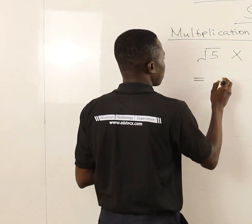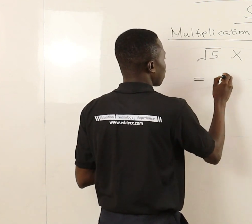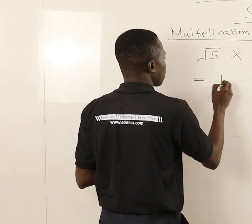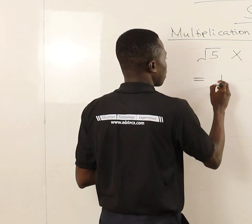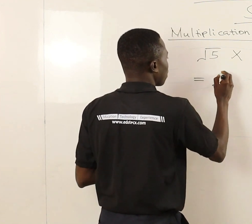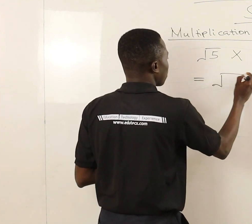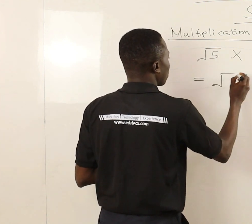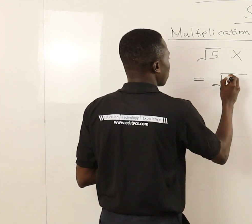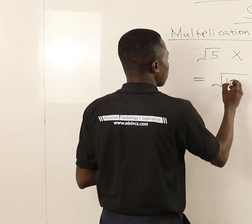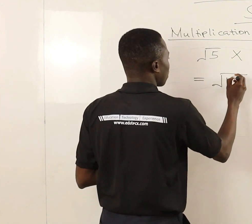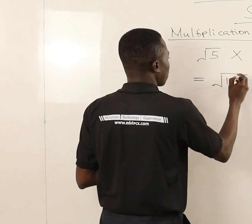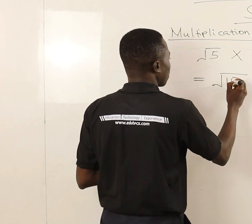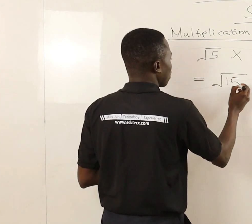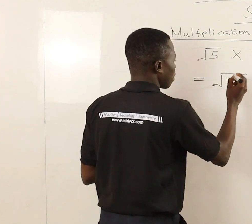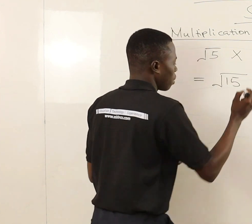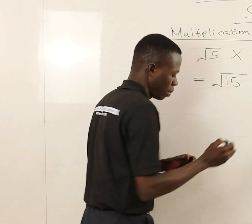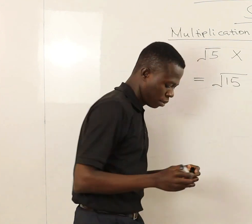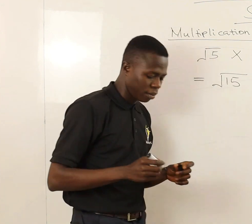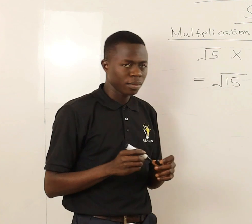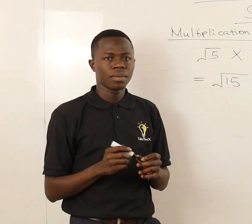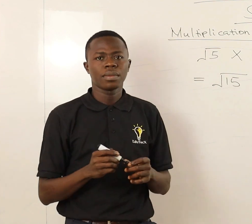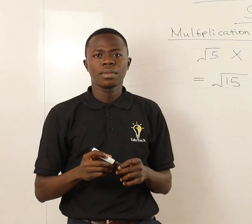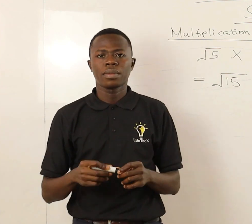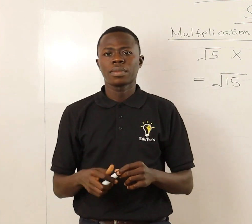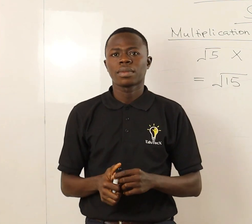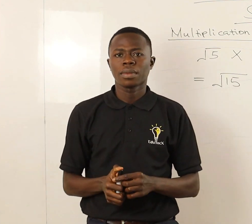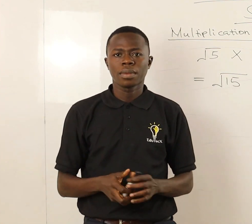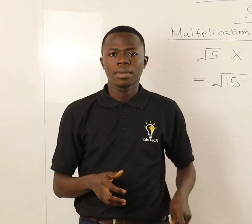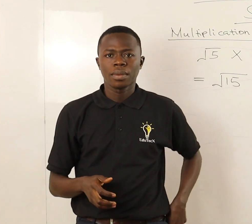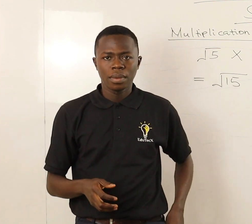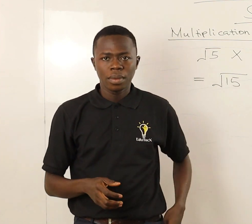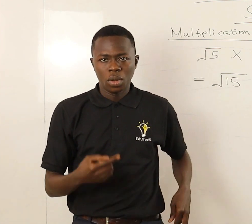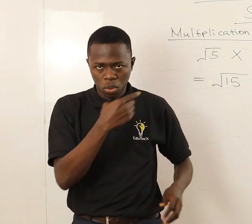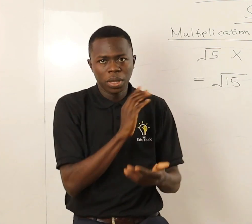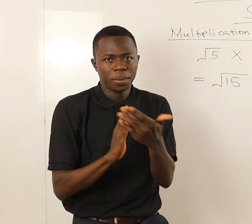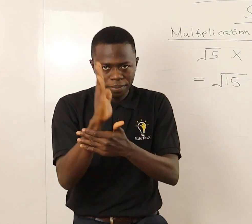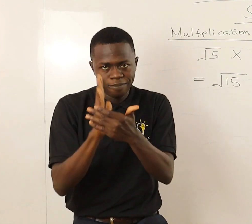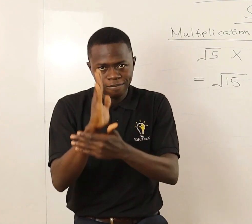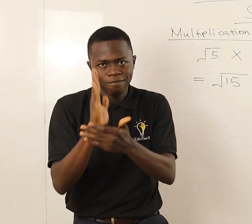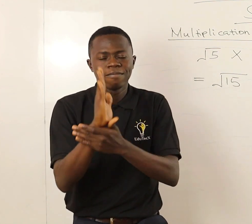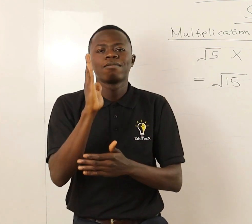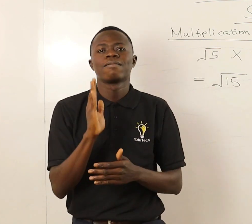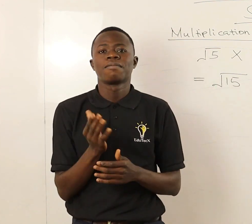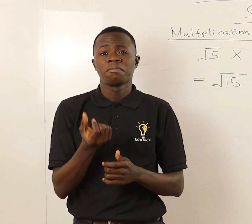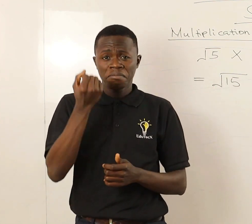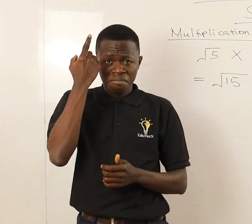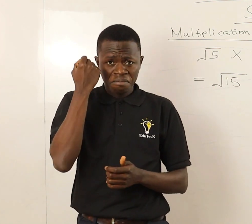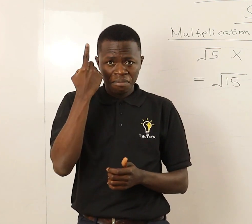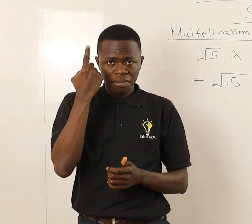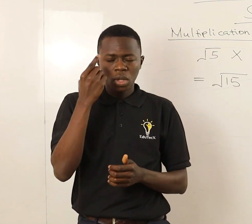we have our answer to be square root of 15. So this is actually the proper way of solving a question like